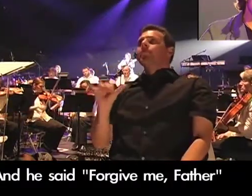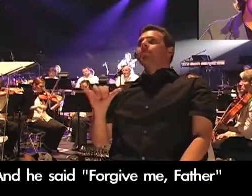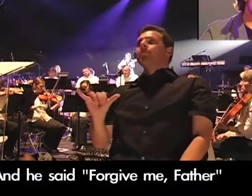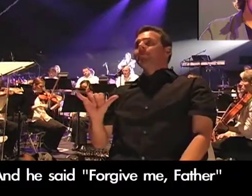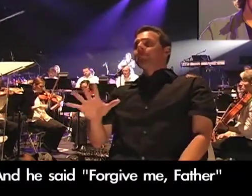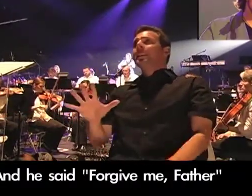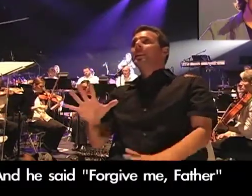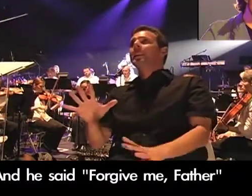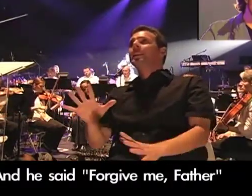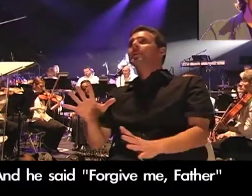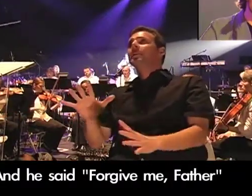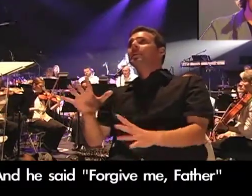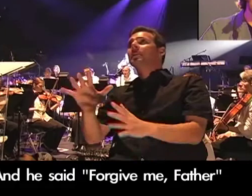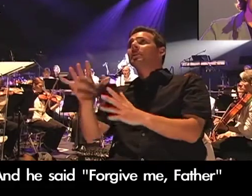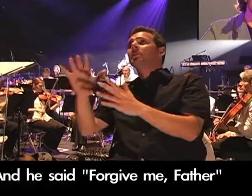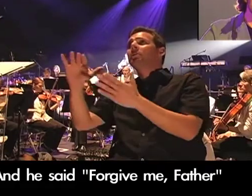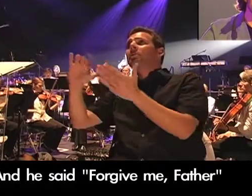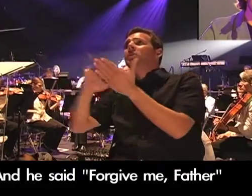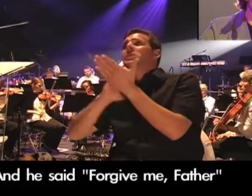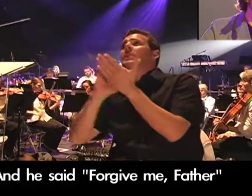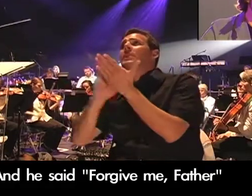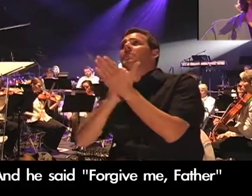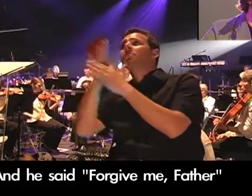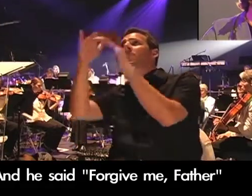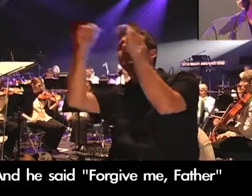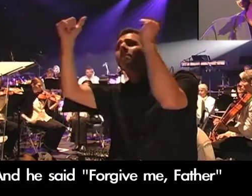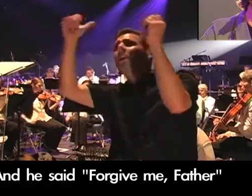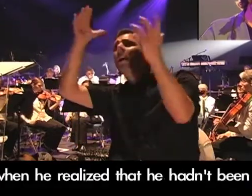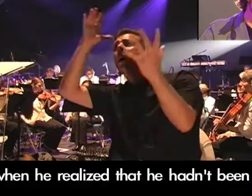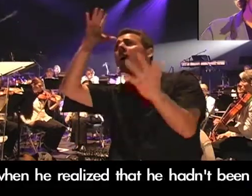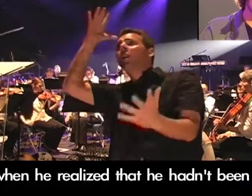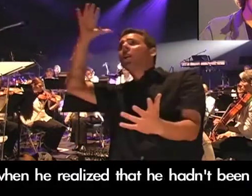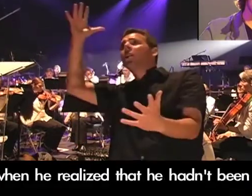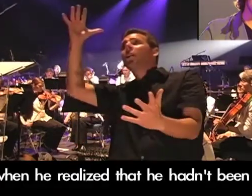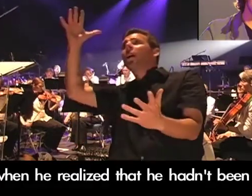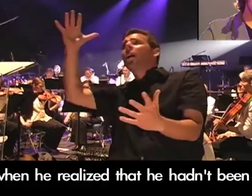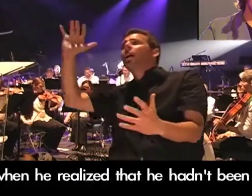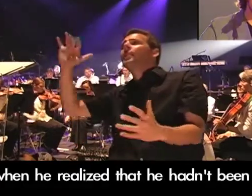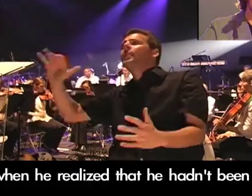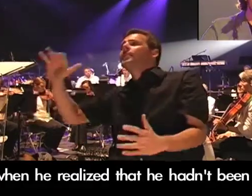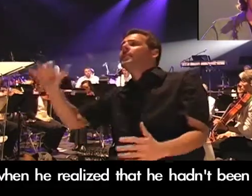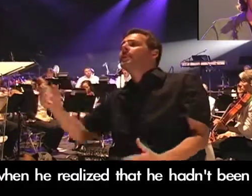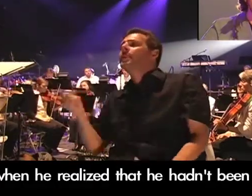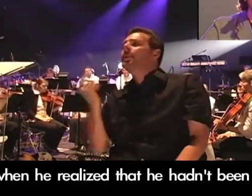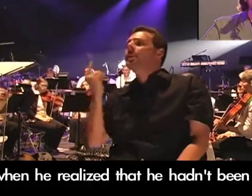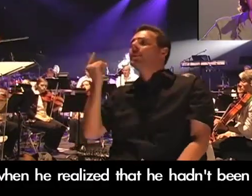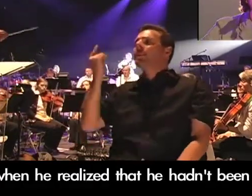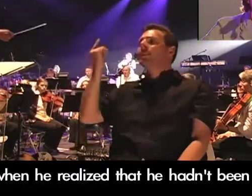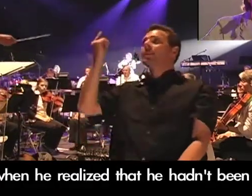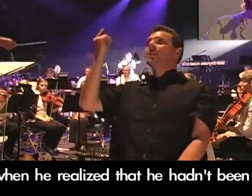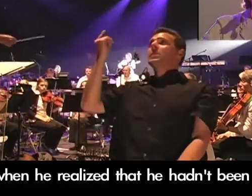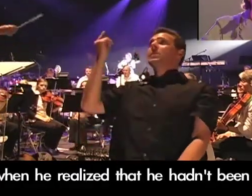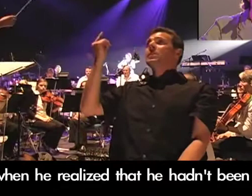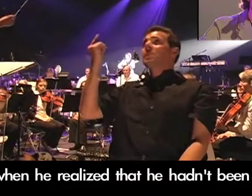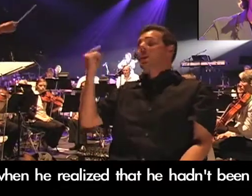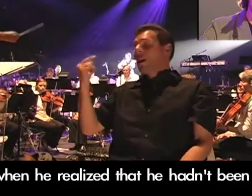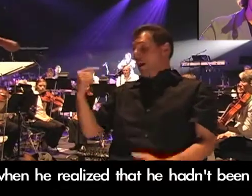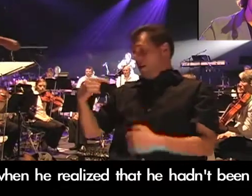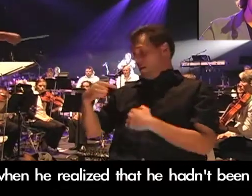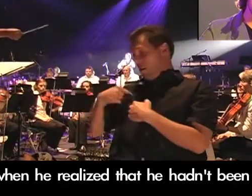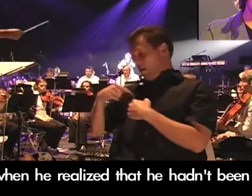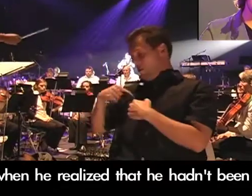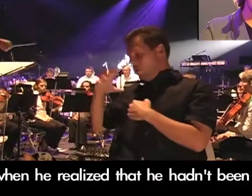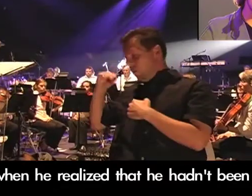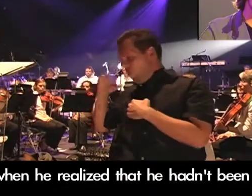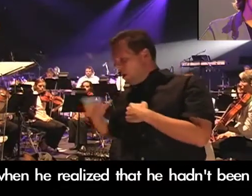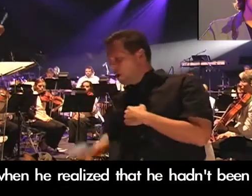And he said, give me far. And he realized that